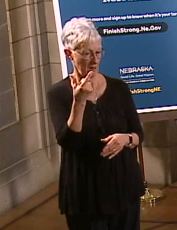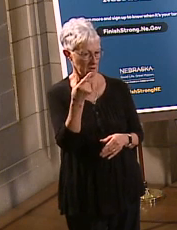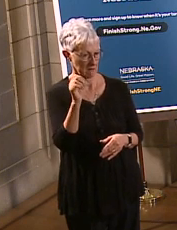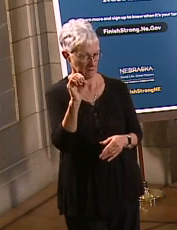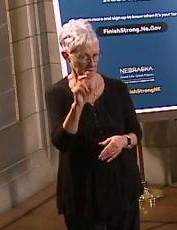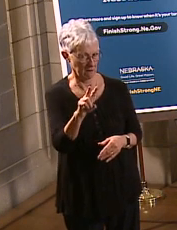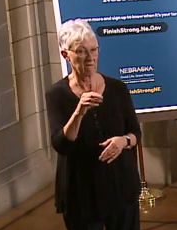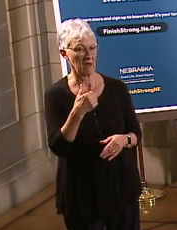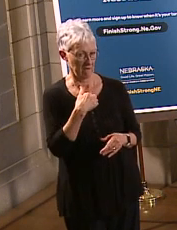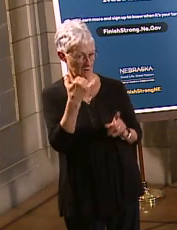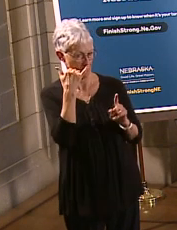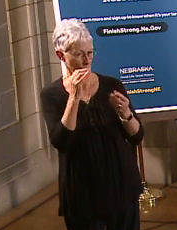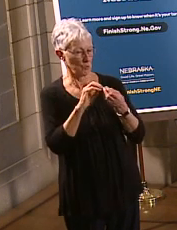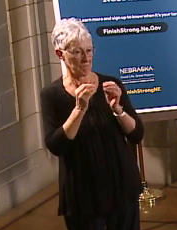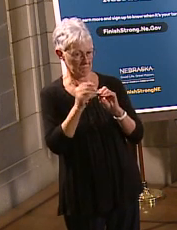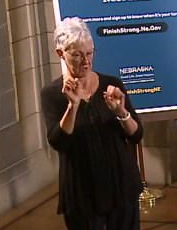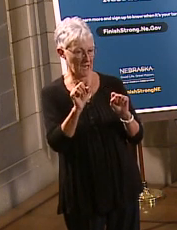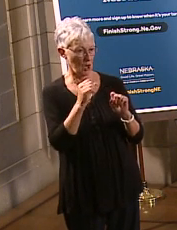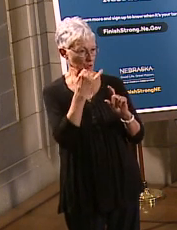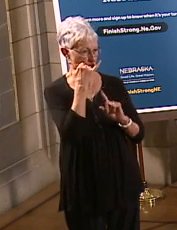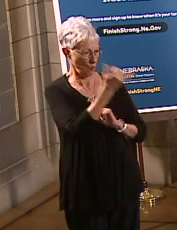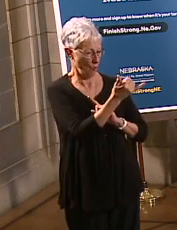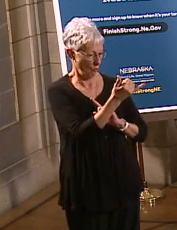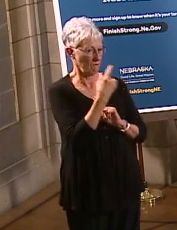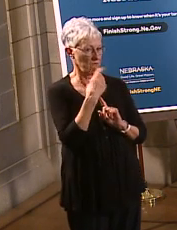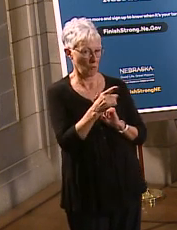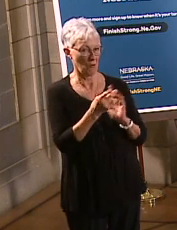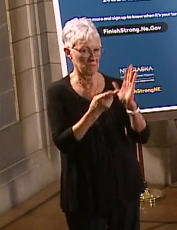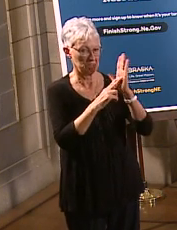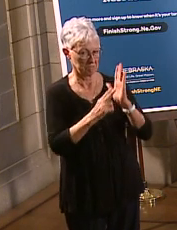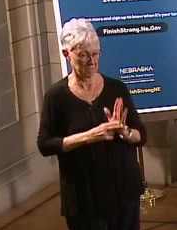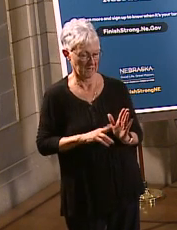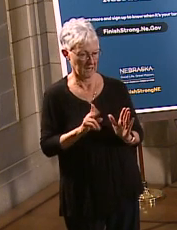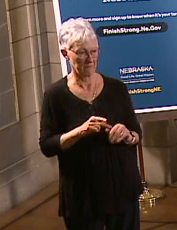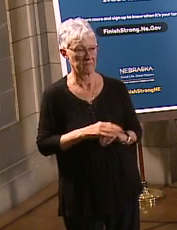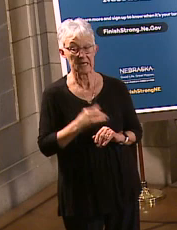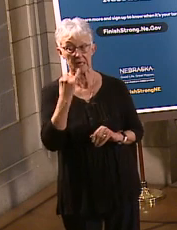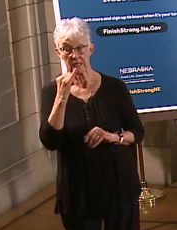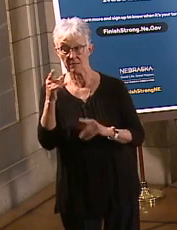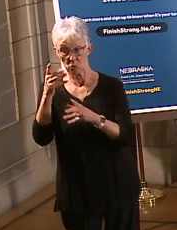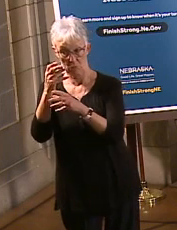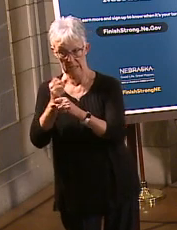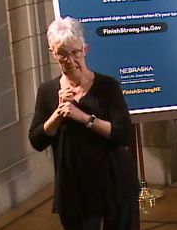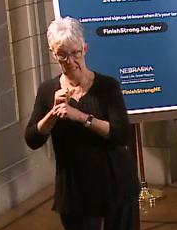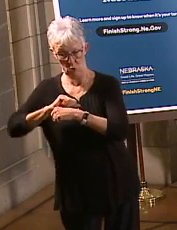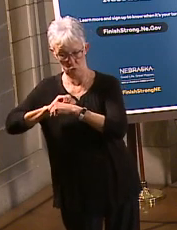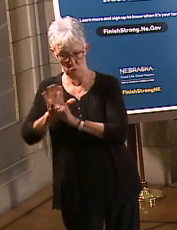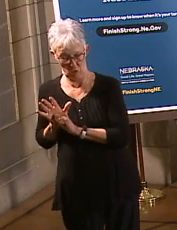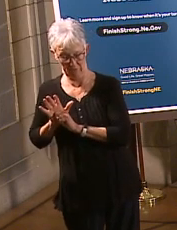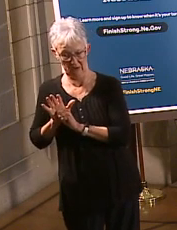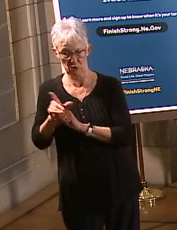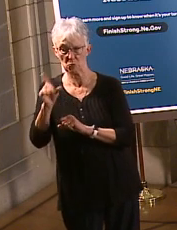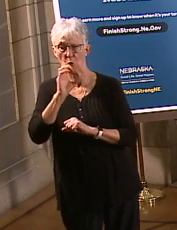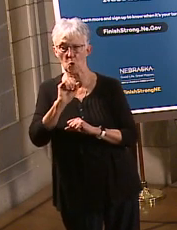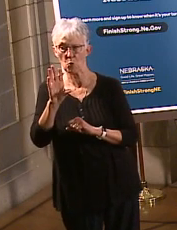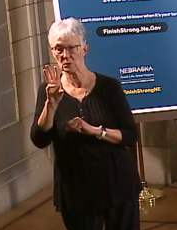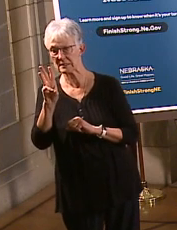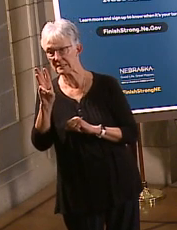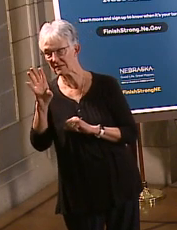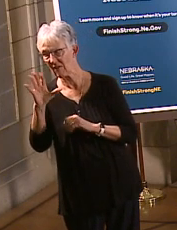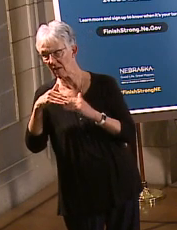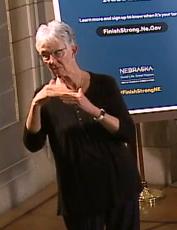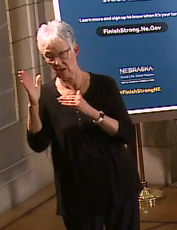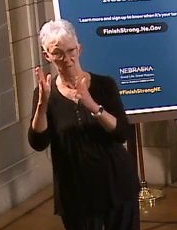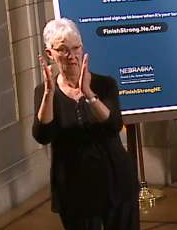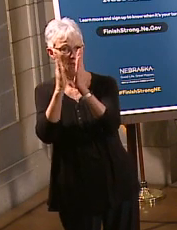1-833-998-2275. And of course, also, if you do contract coronavirus and you're older, like 65 years and older, contact your doctor about the monoclonal